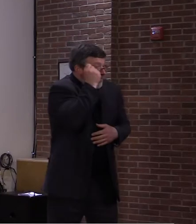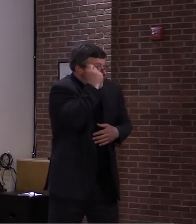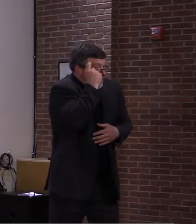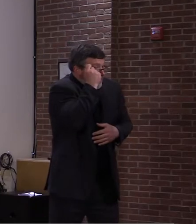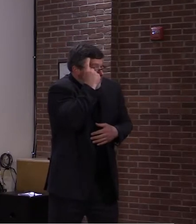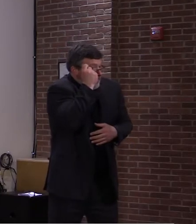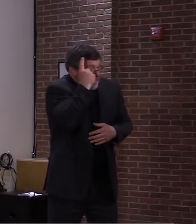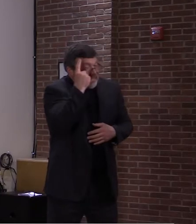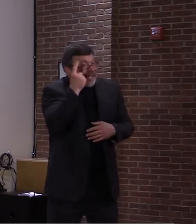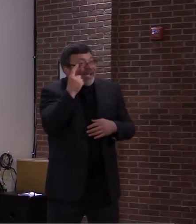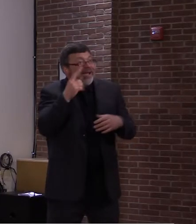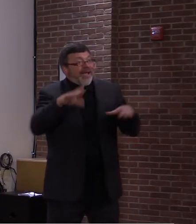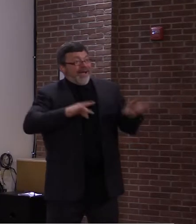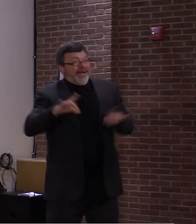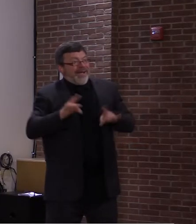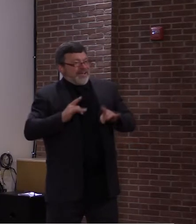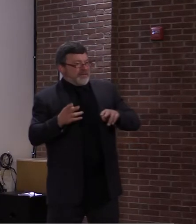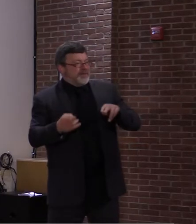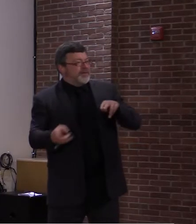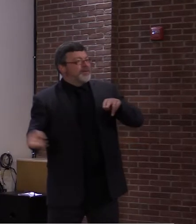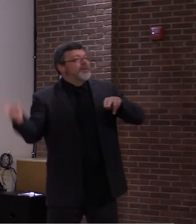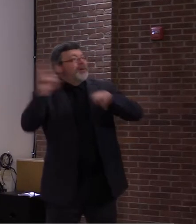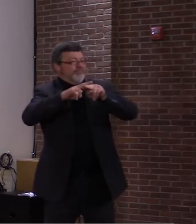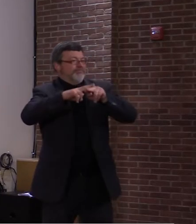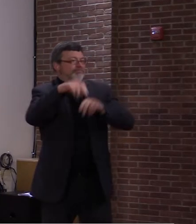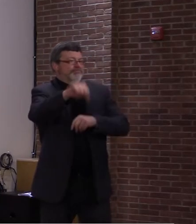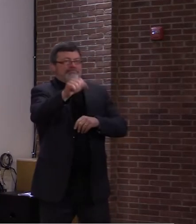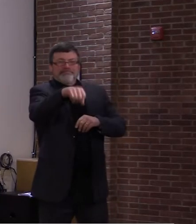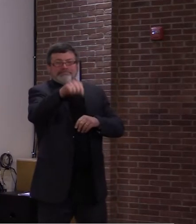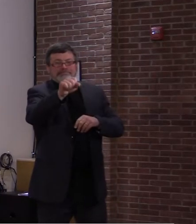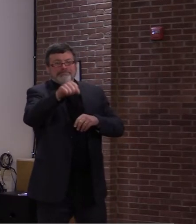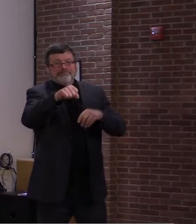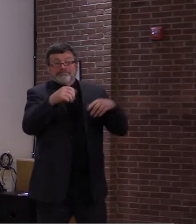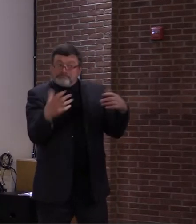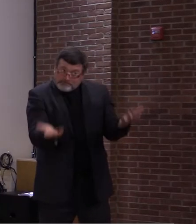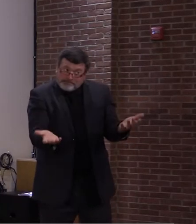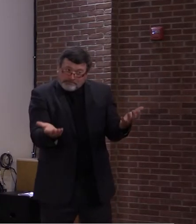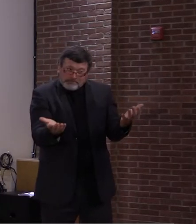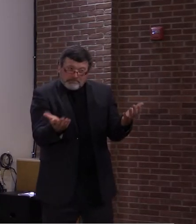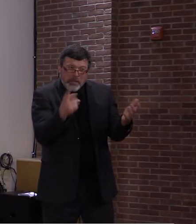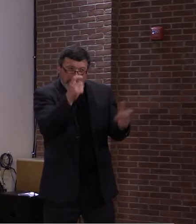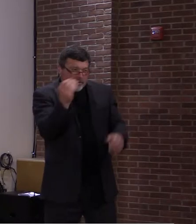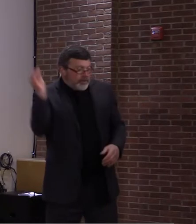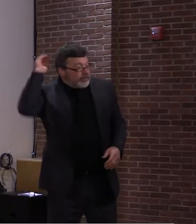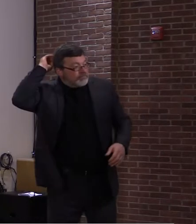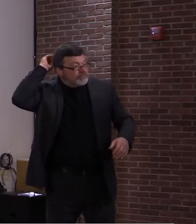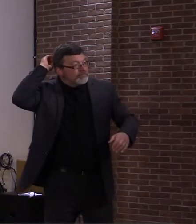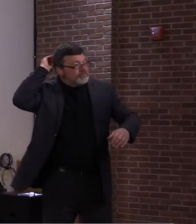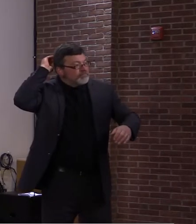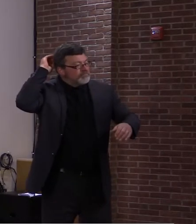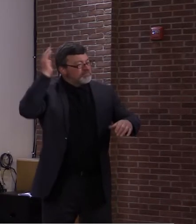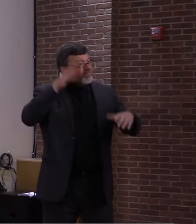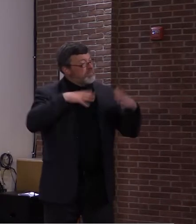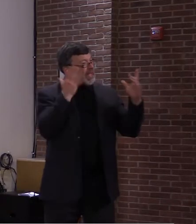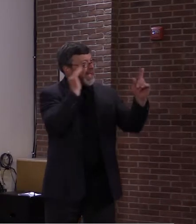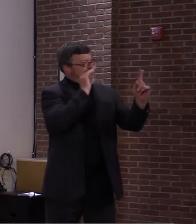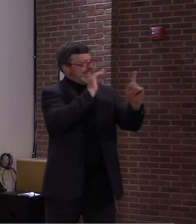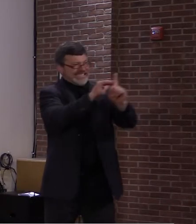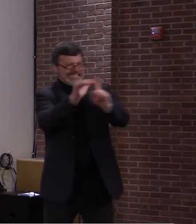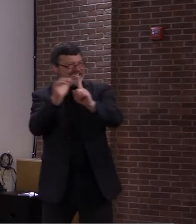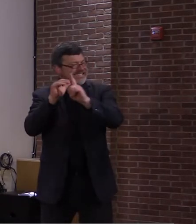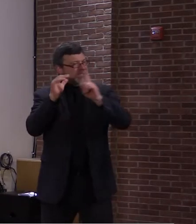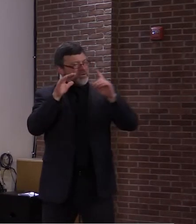population have increased to a higher level. So it's even more important to re-examine your risk under